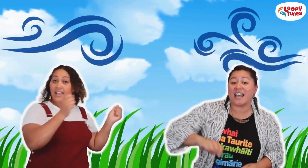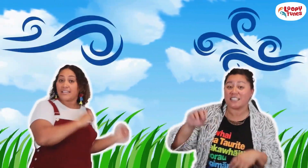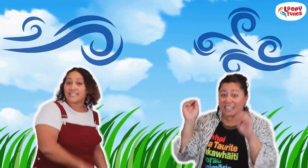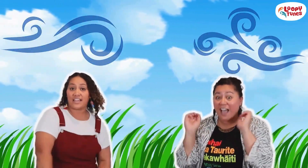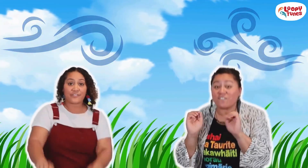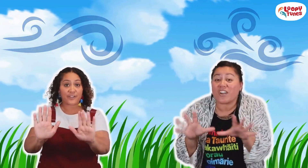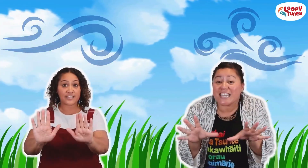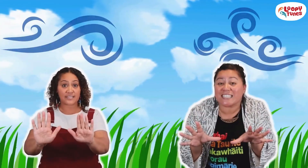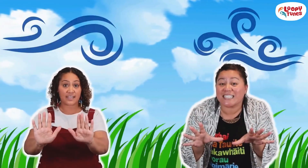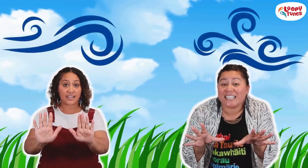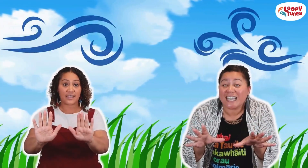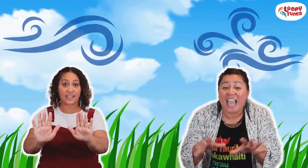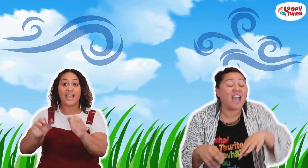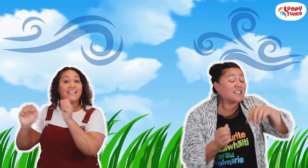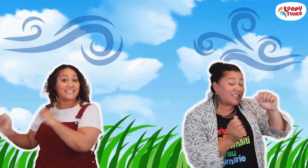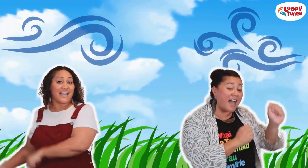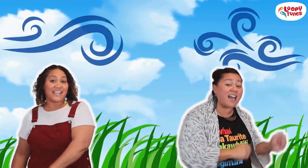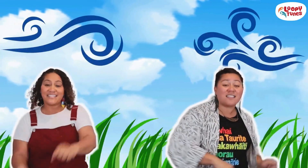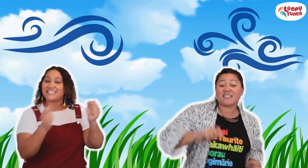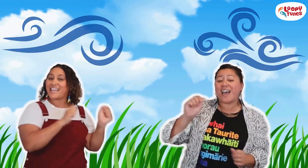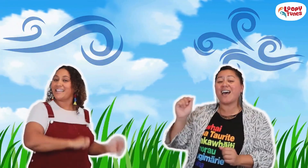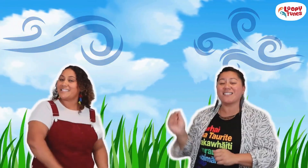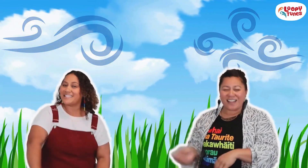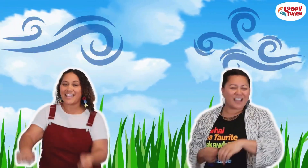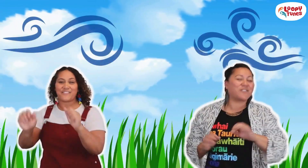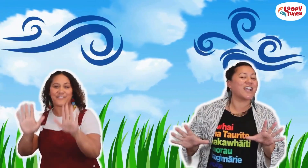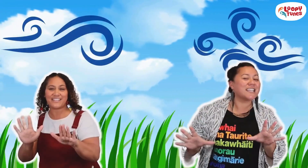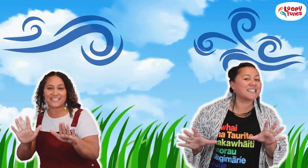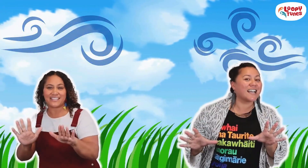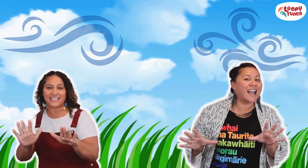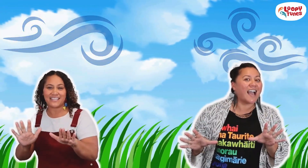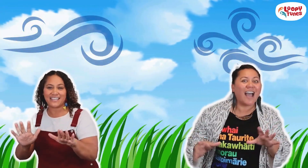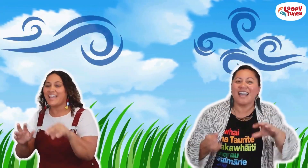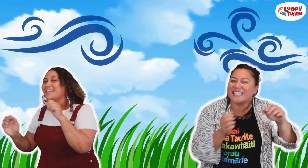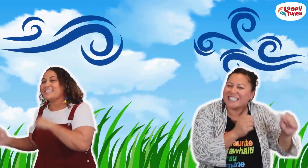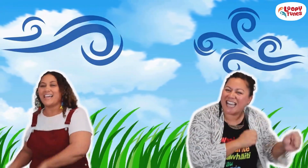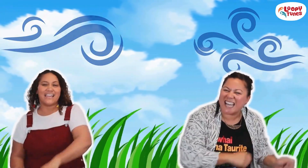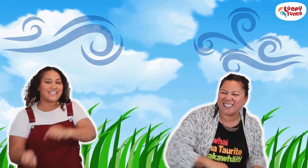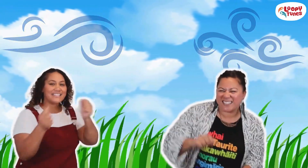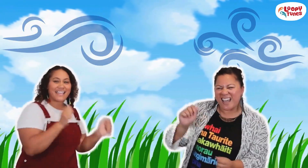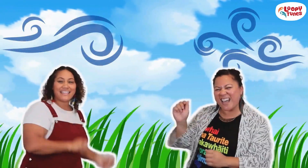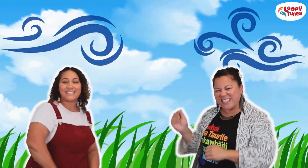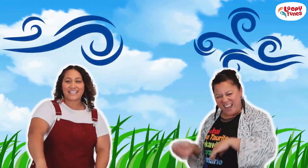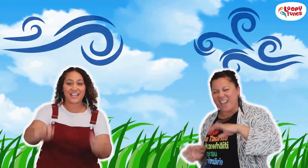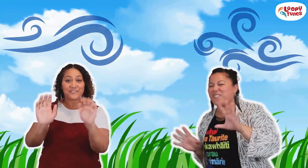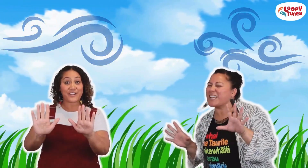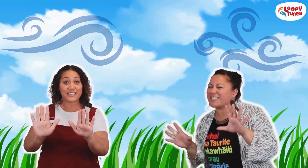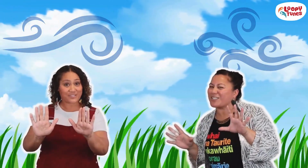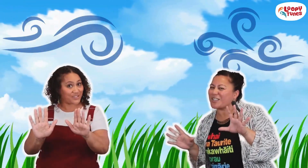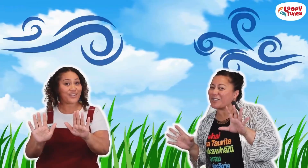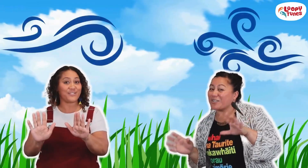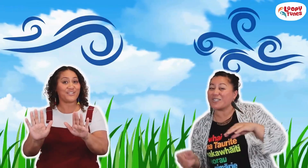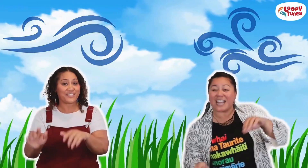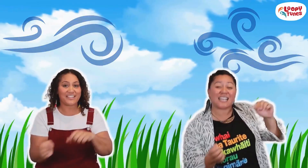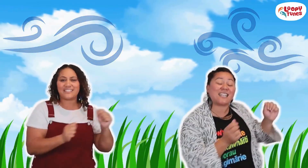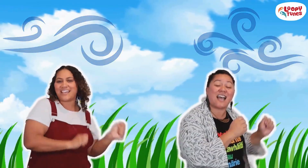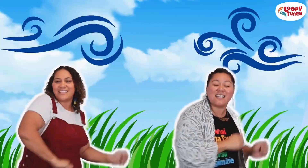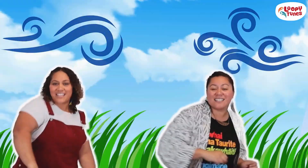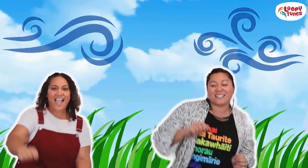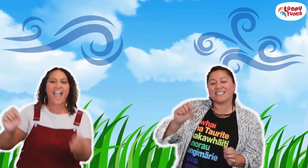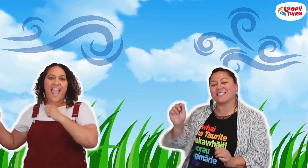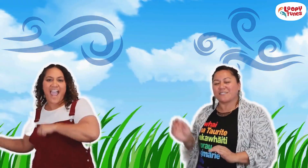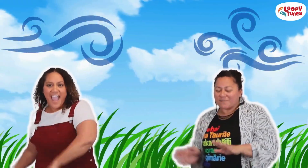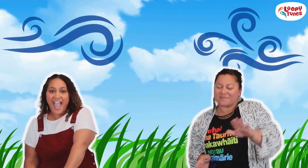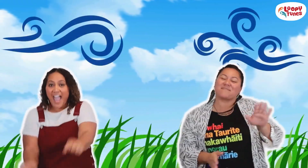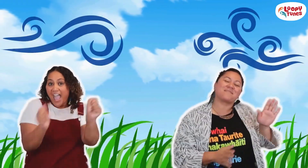Dance, dance, now freeze. Dance, dance, now freeze. Dance, dance, now freeze to the Ururangi